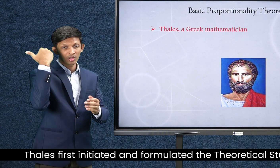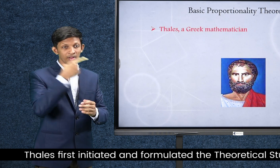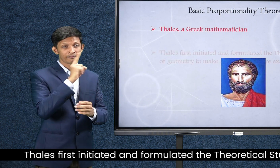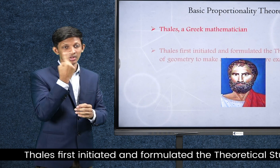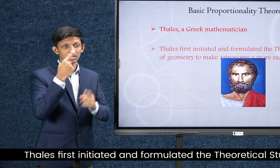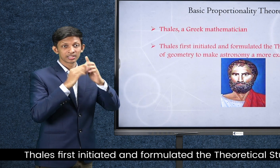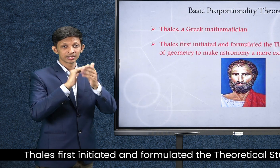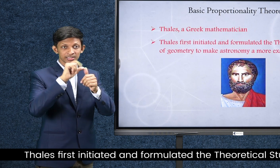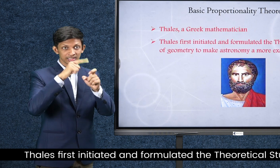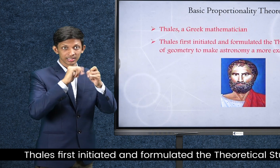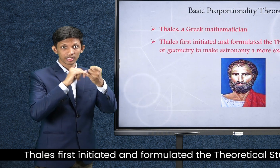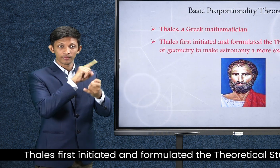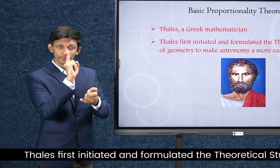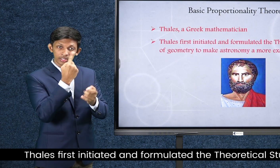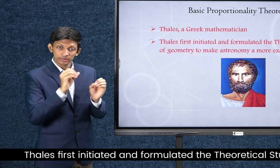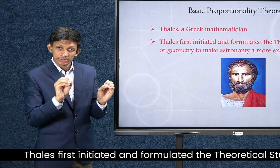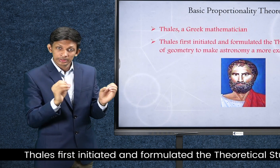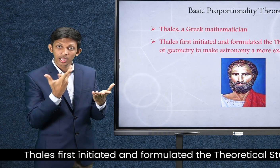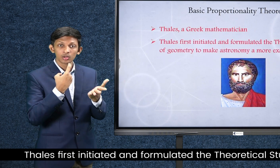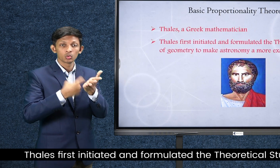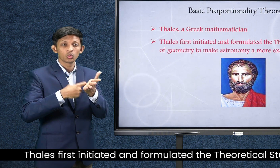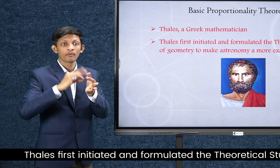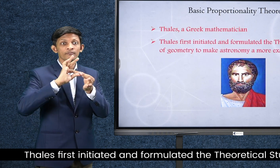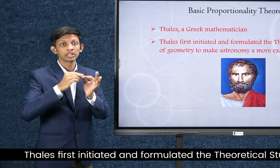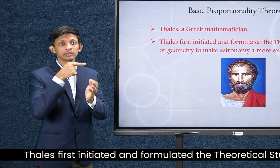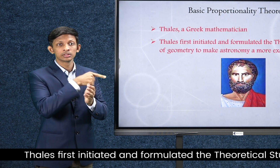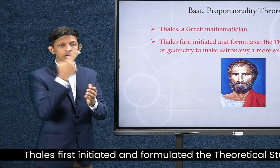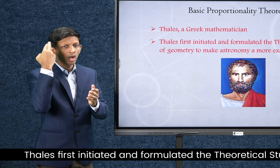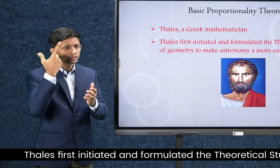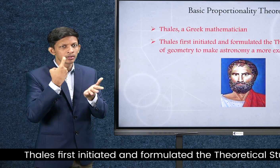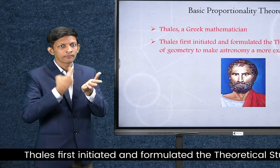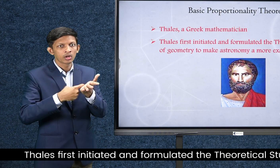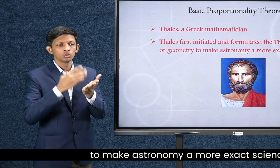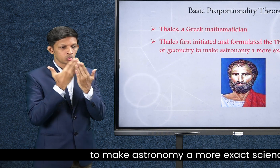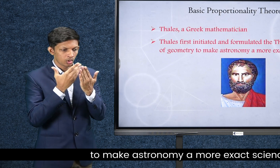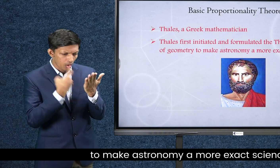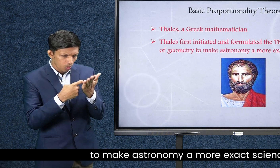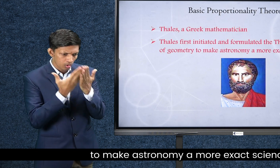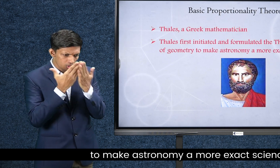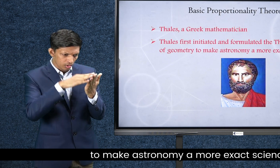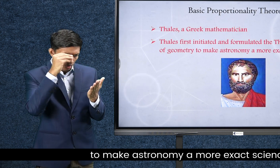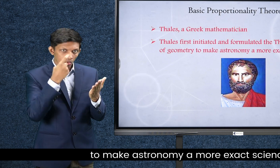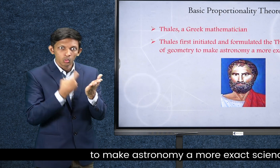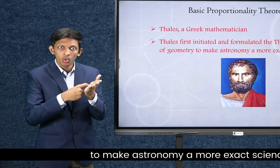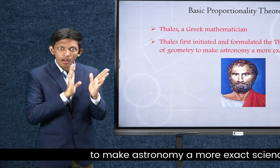Thales first initiated and formulated the theoretical study of geometry to make astronomy a more